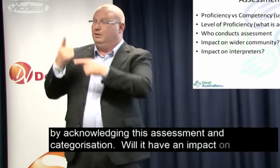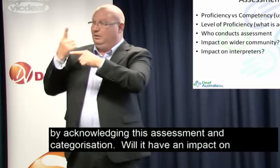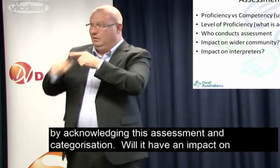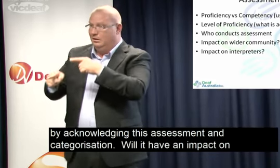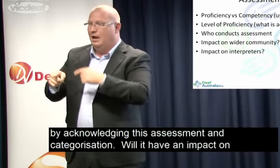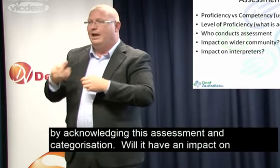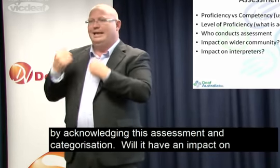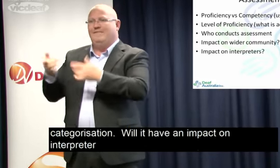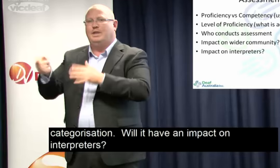learn Auslan,